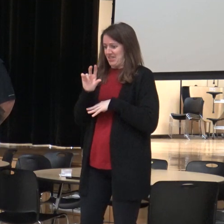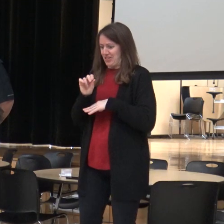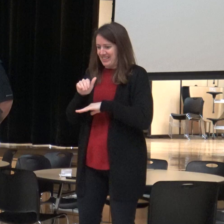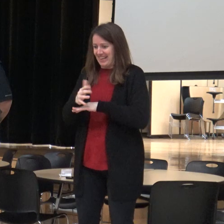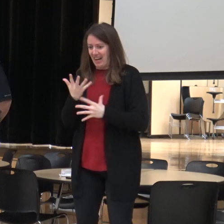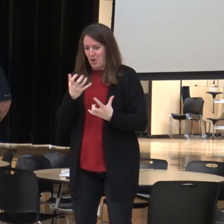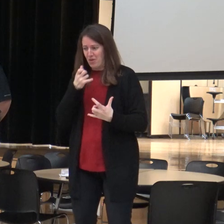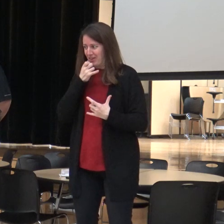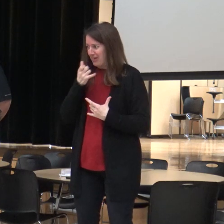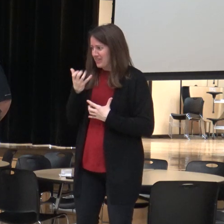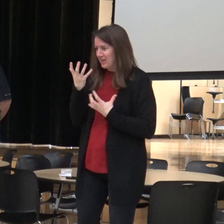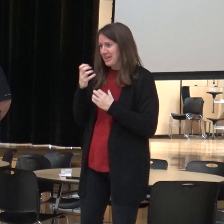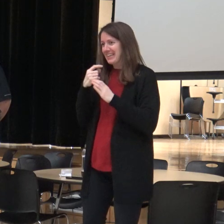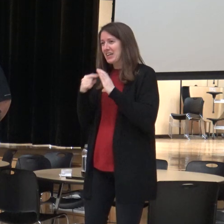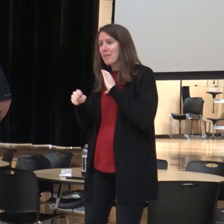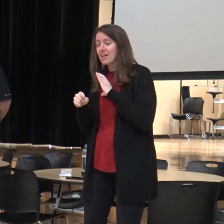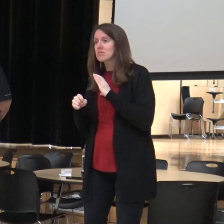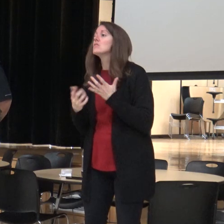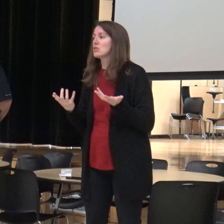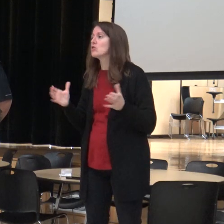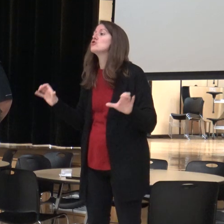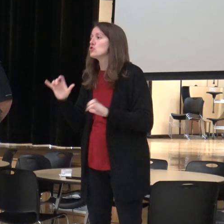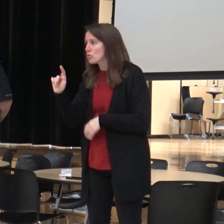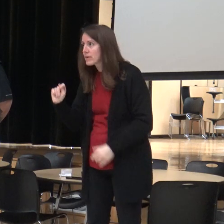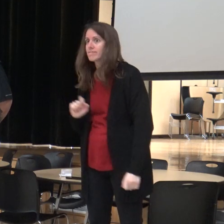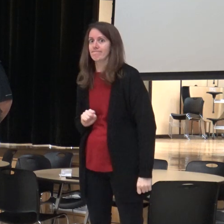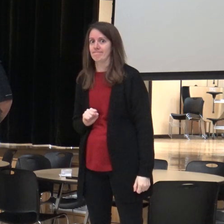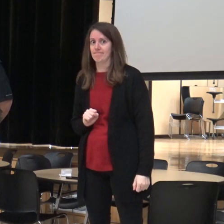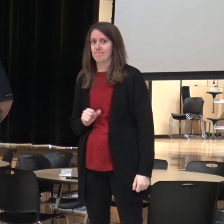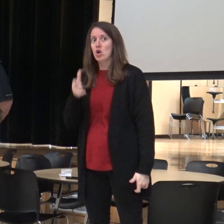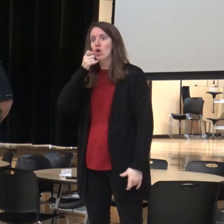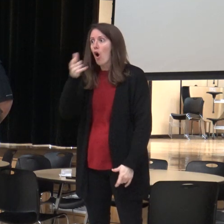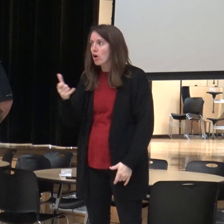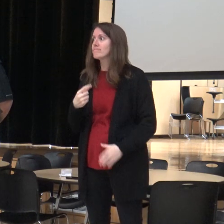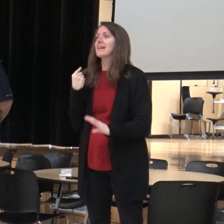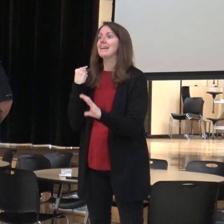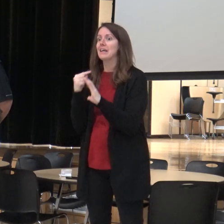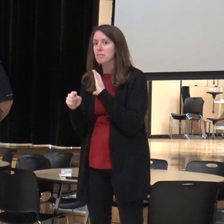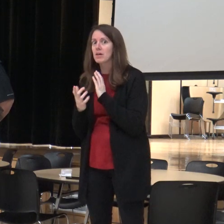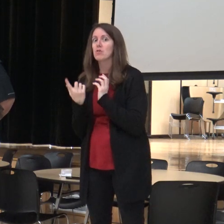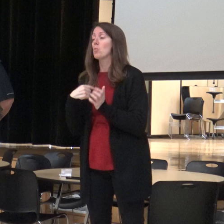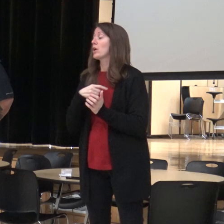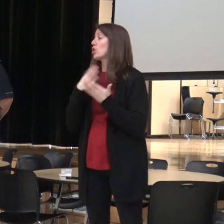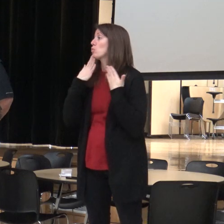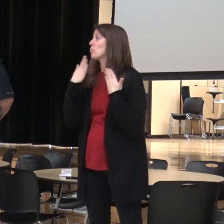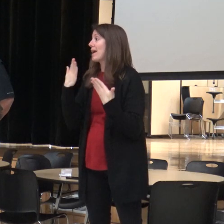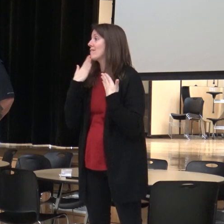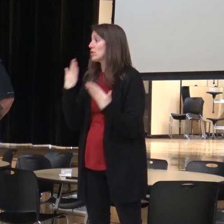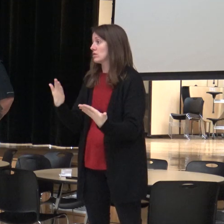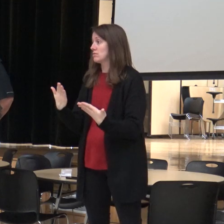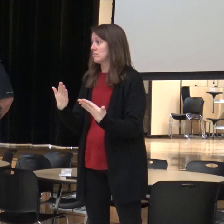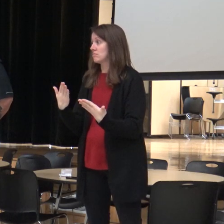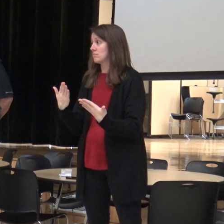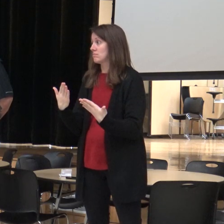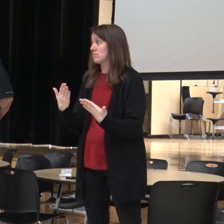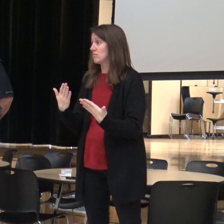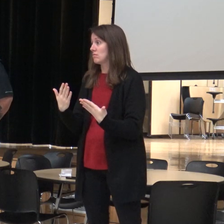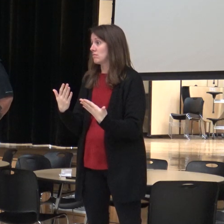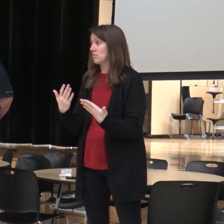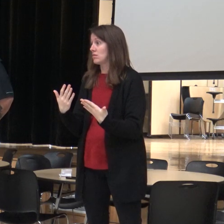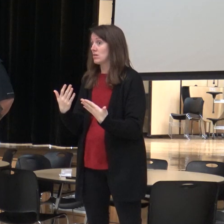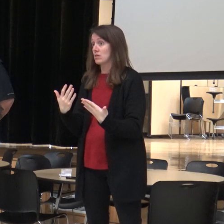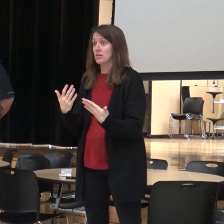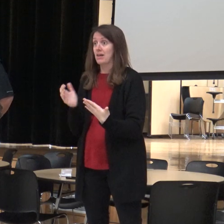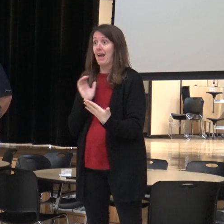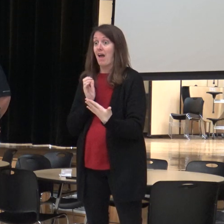call, or if it's 11 o'clock at night, you make the phone call and you send the email. We're very grateful. I know administration respond regularly to parents like, I don't know if this